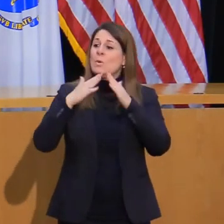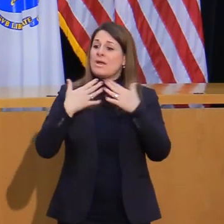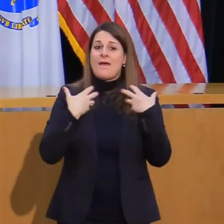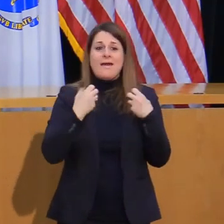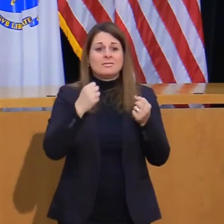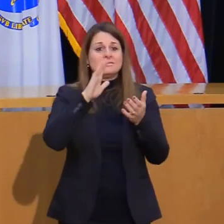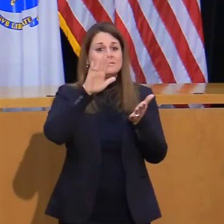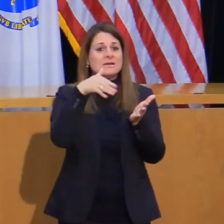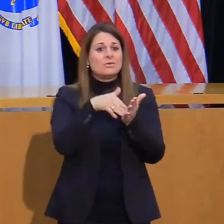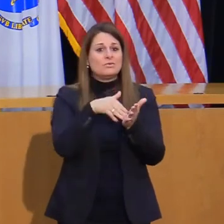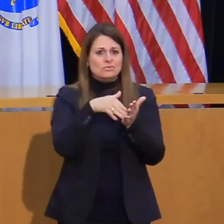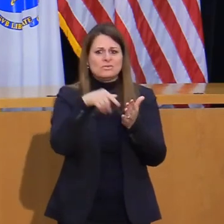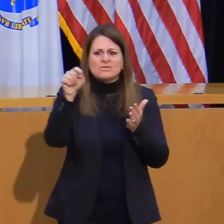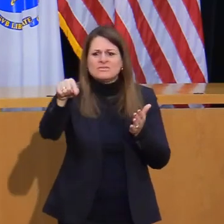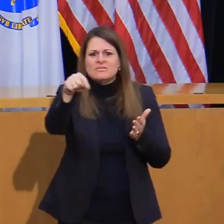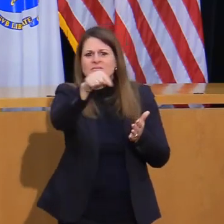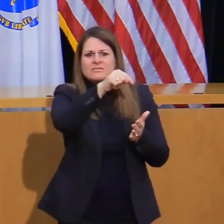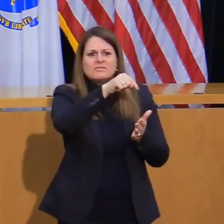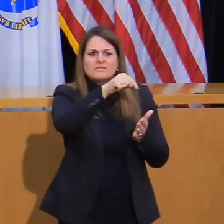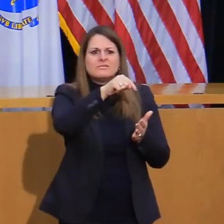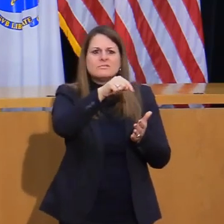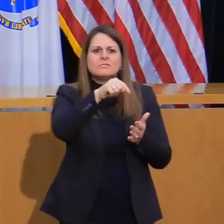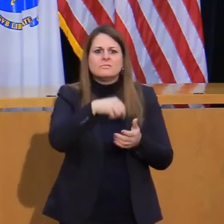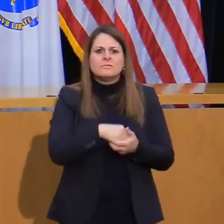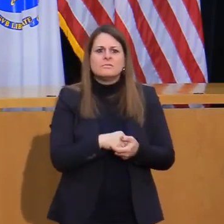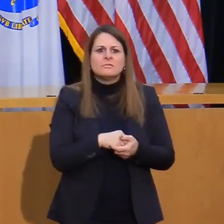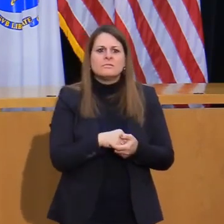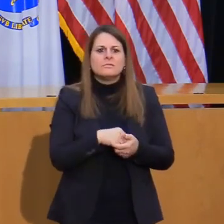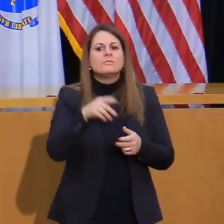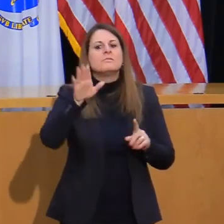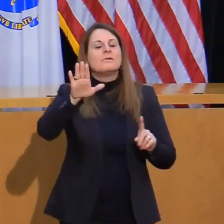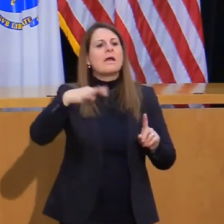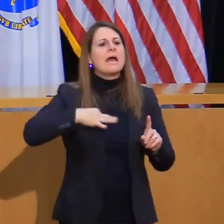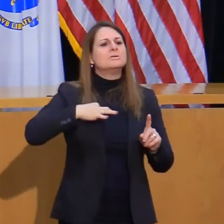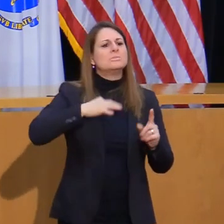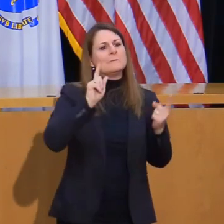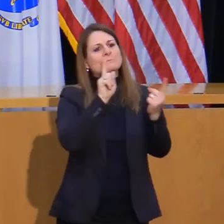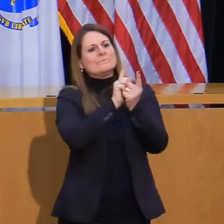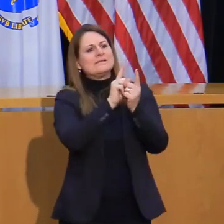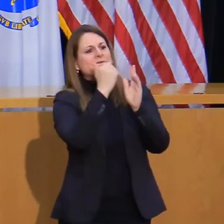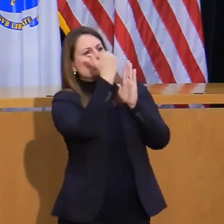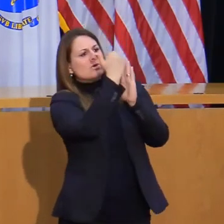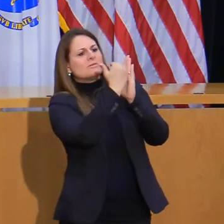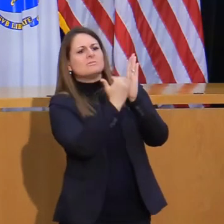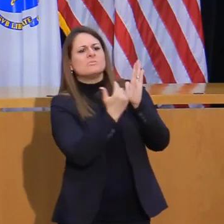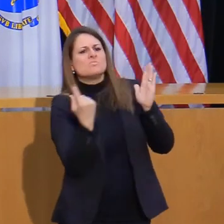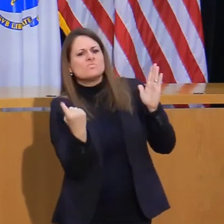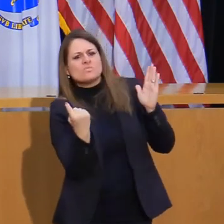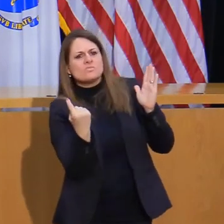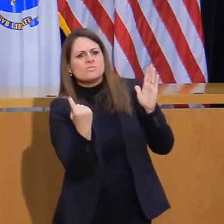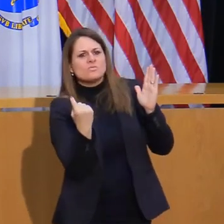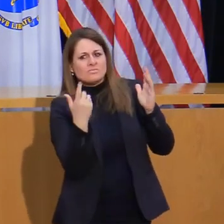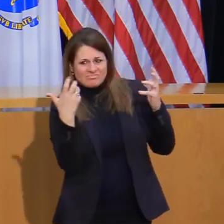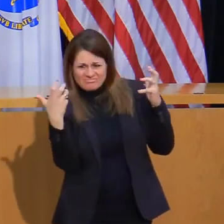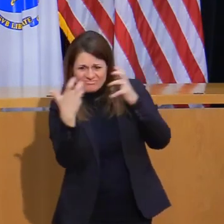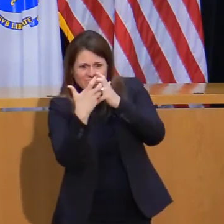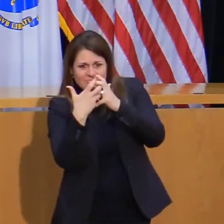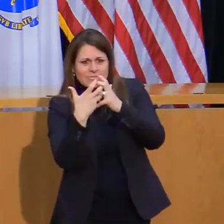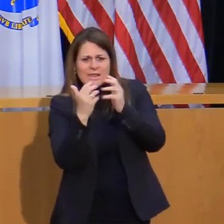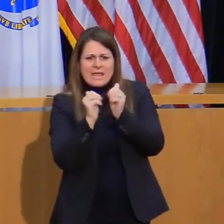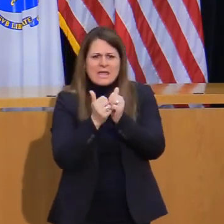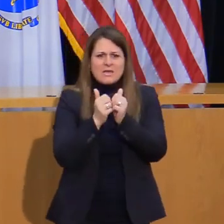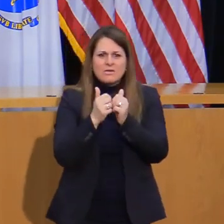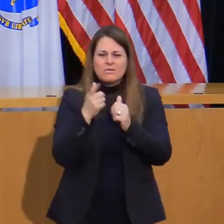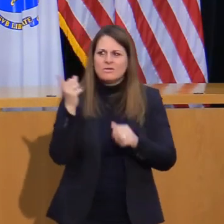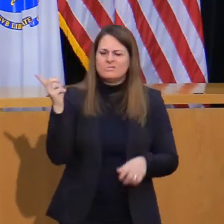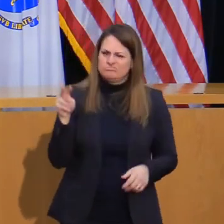all? How does that work? Is everybody eligible to go to any site, or is it just the mass sites? I think it's community health that